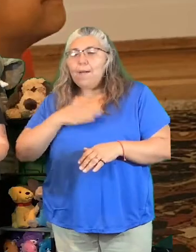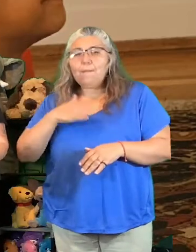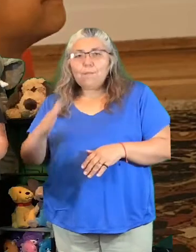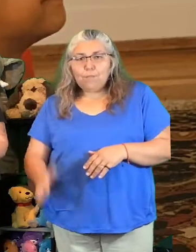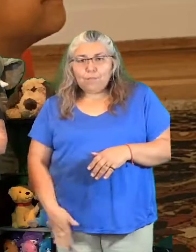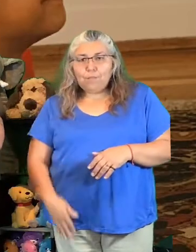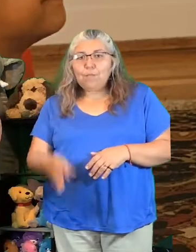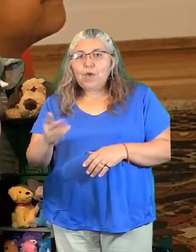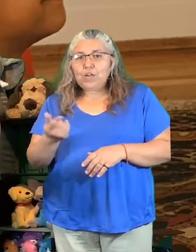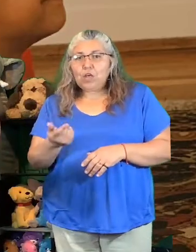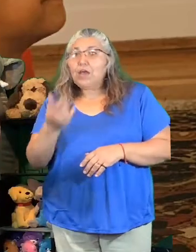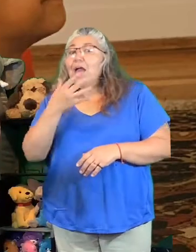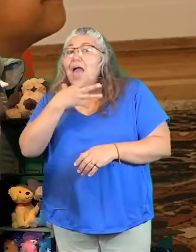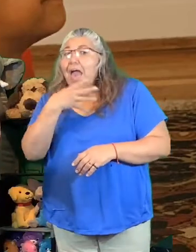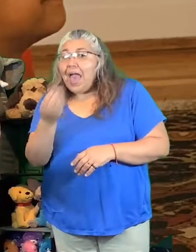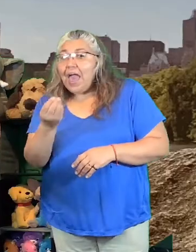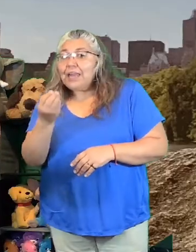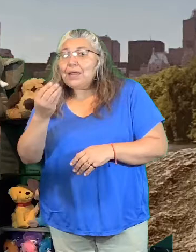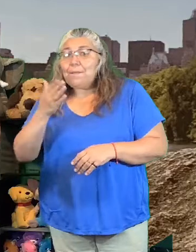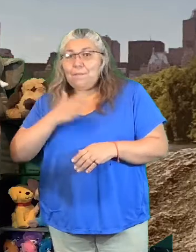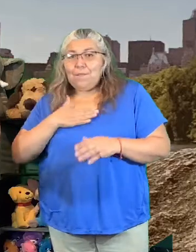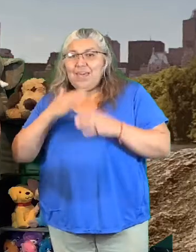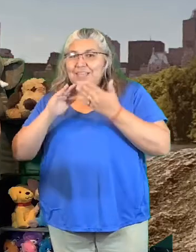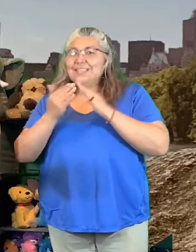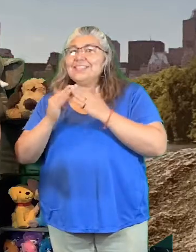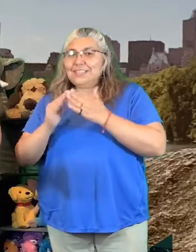dog, and my city.